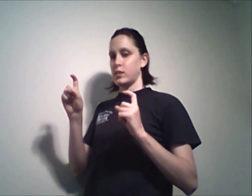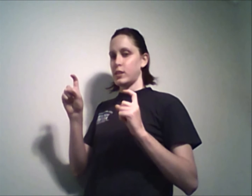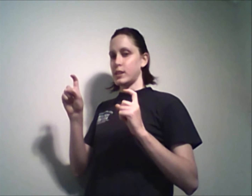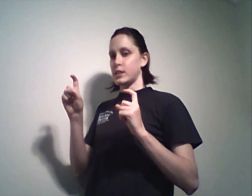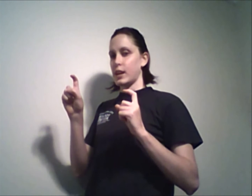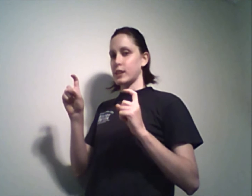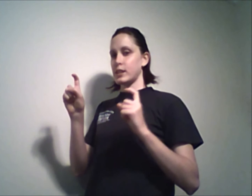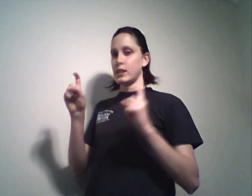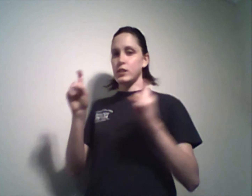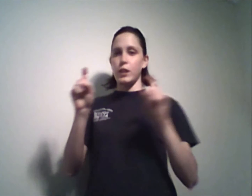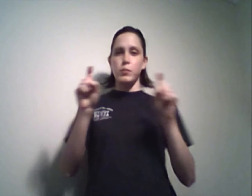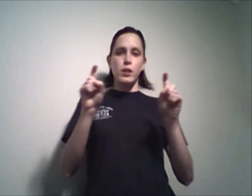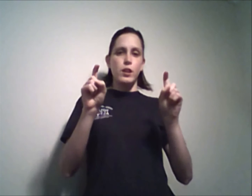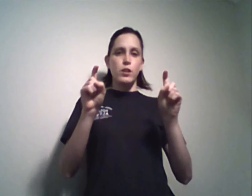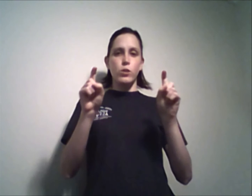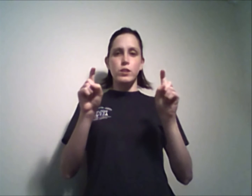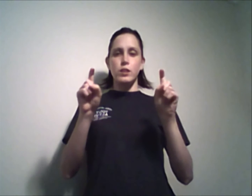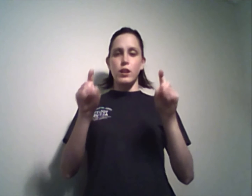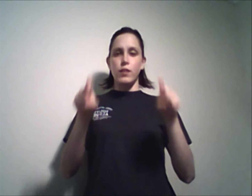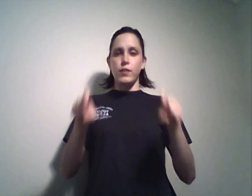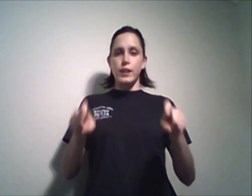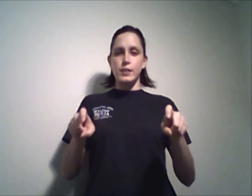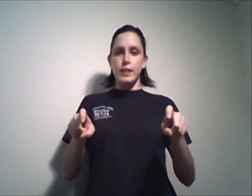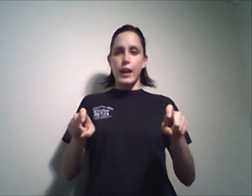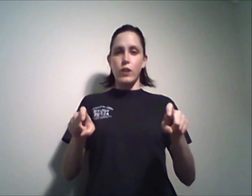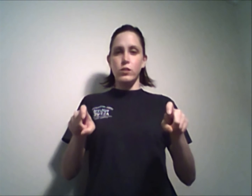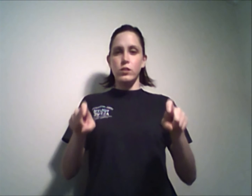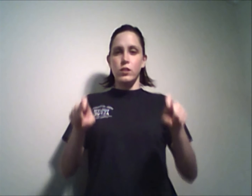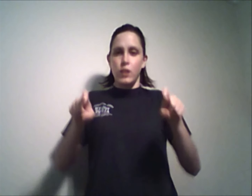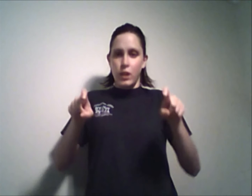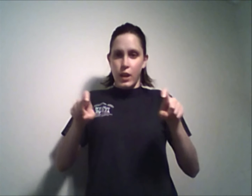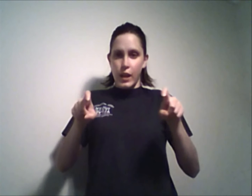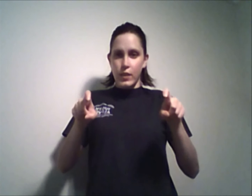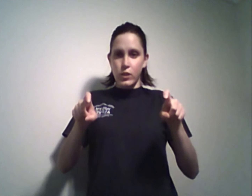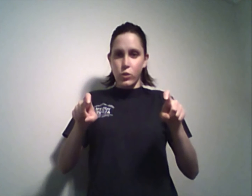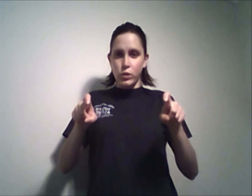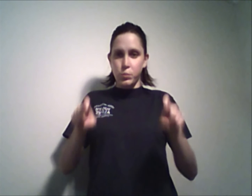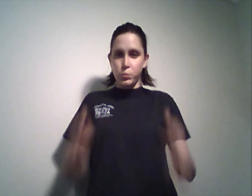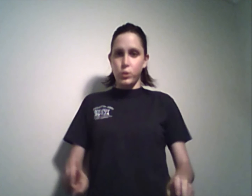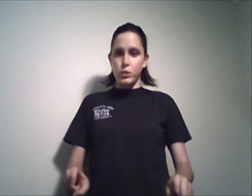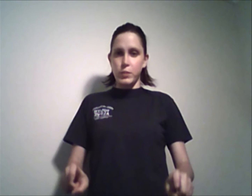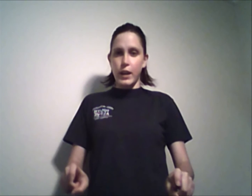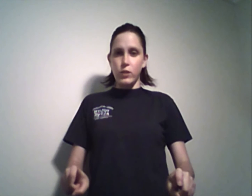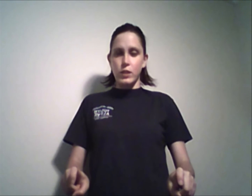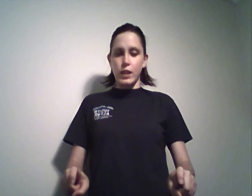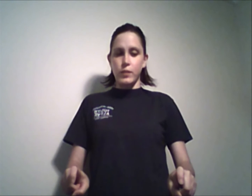That's the X hand shape. They're going to face down. And then you're going to push them down. Need.